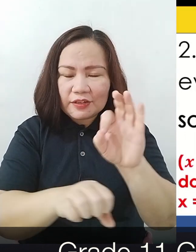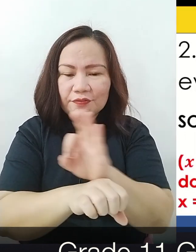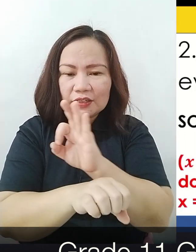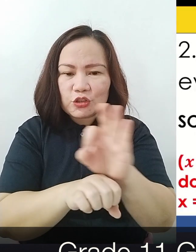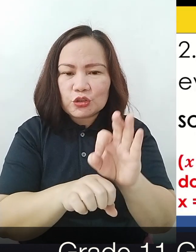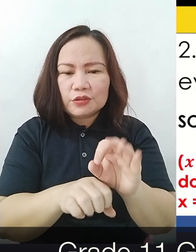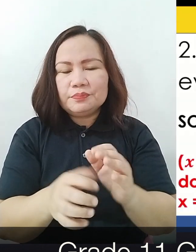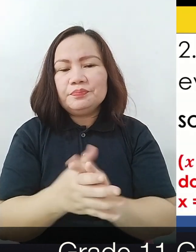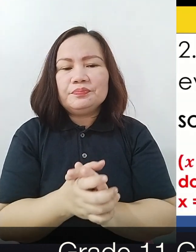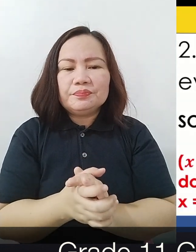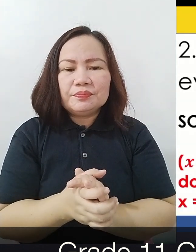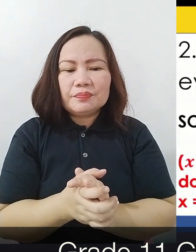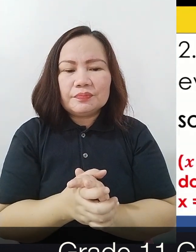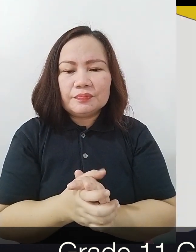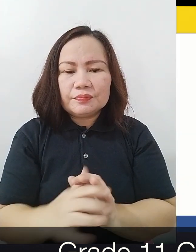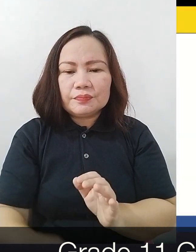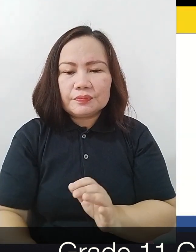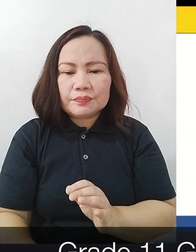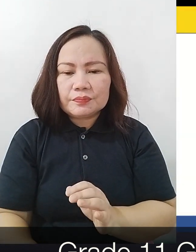positive 2.